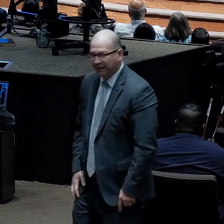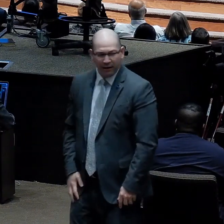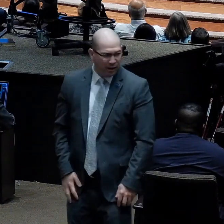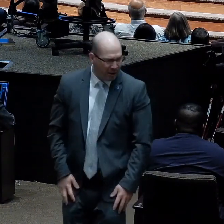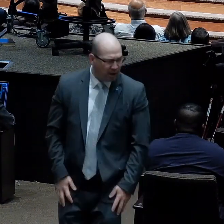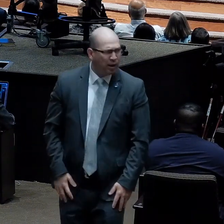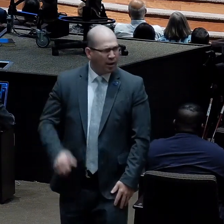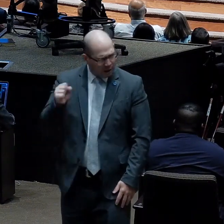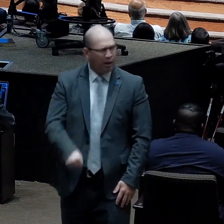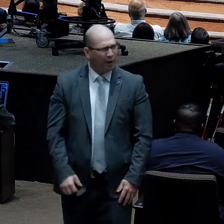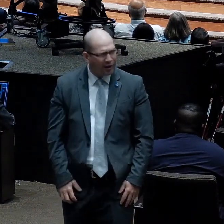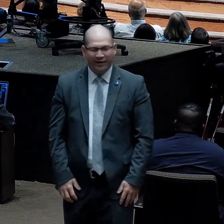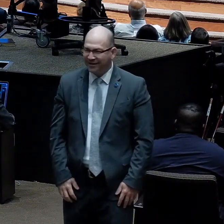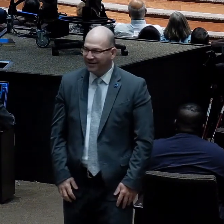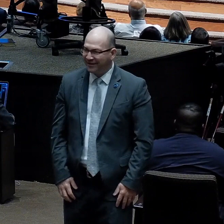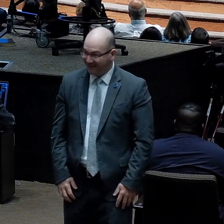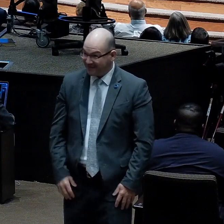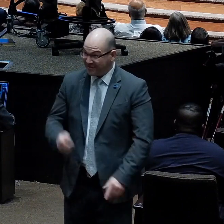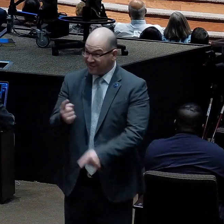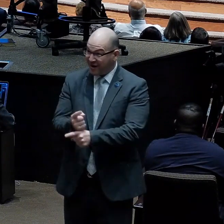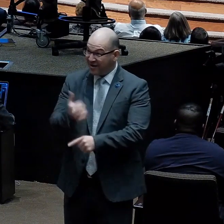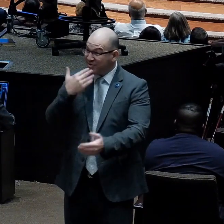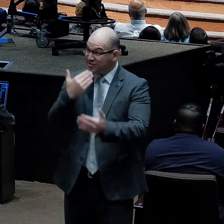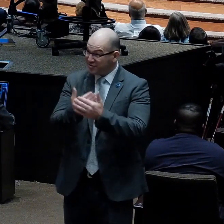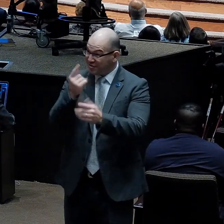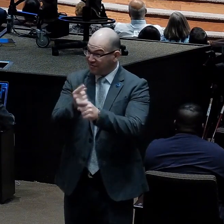And I ask you tonight, isn't that good?